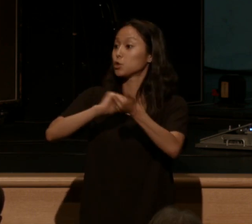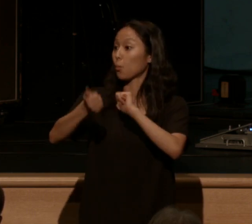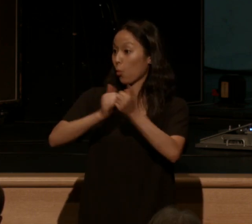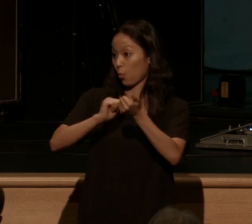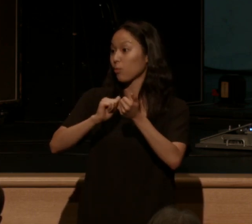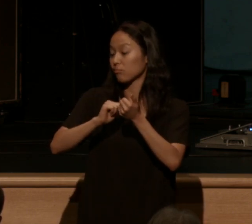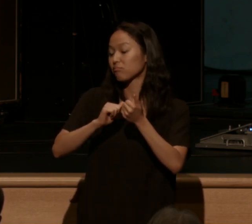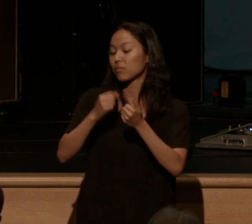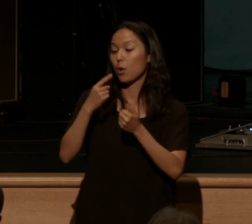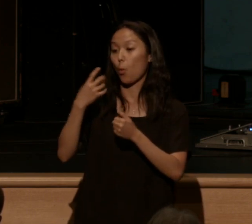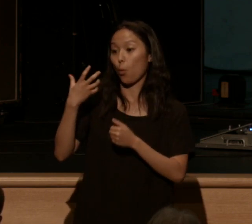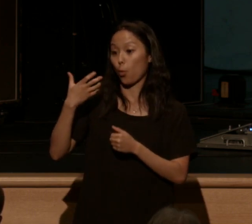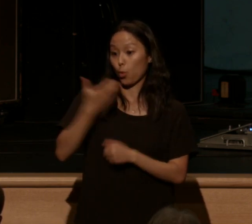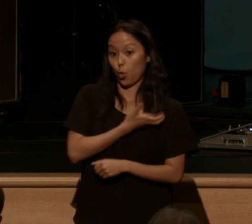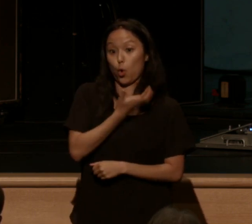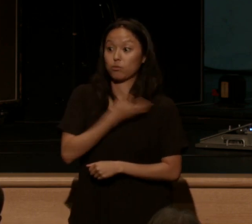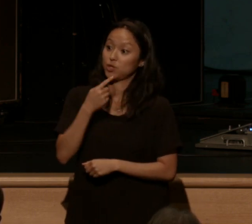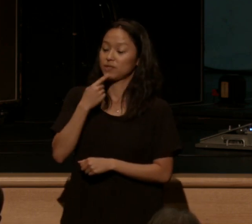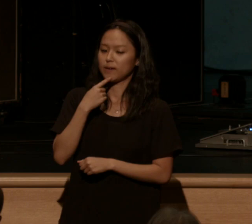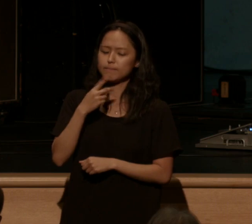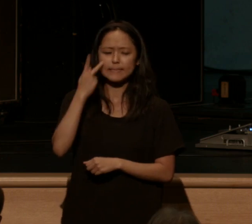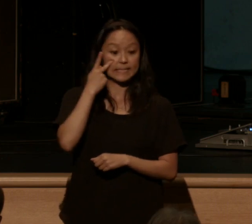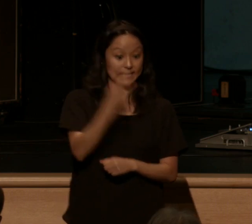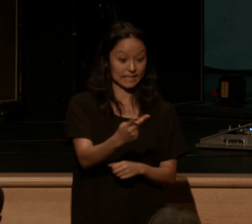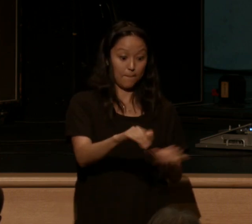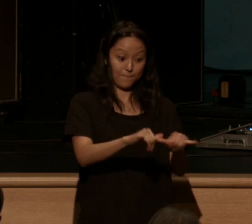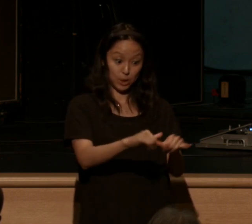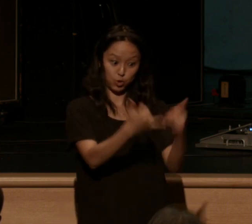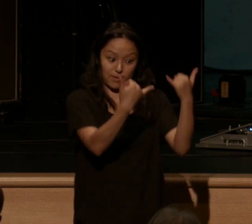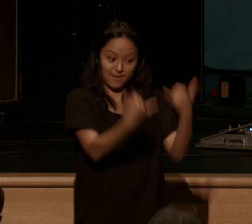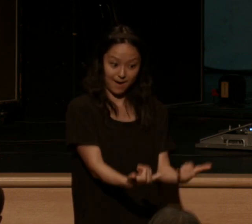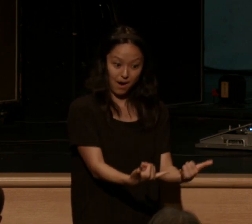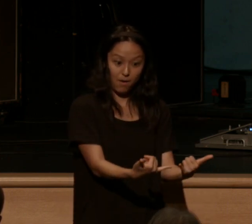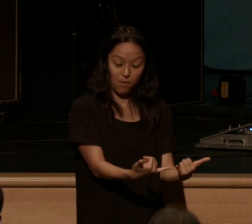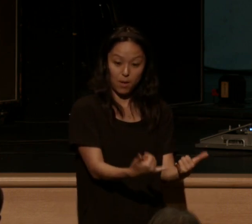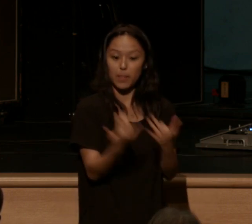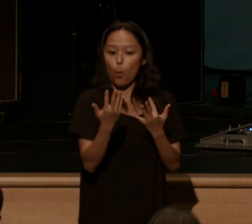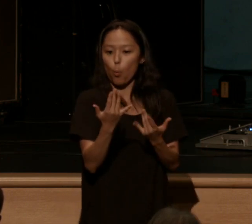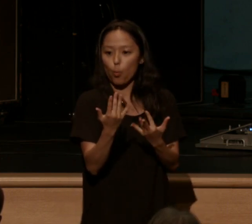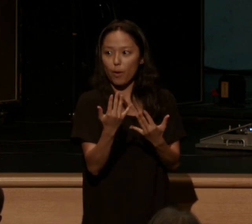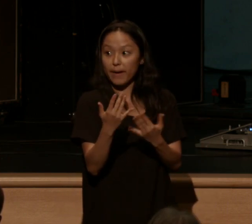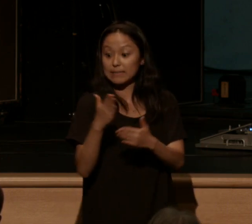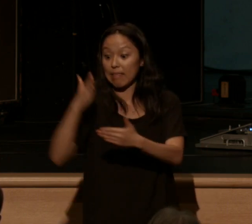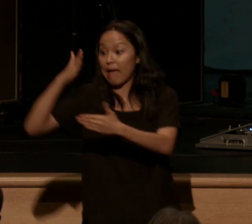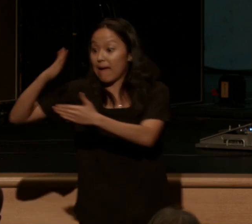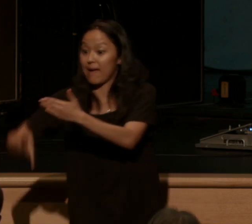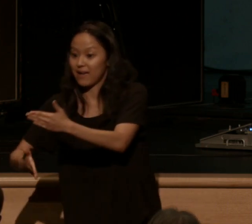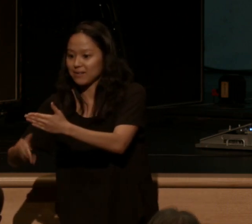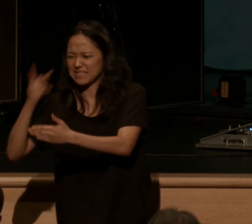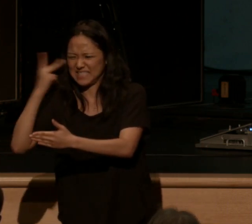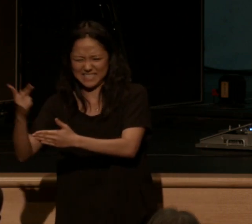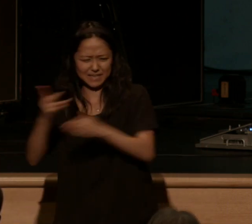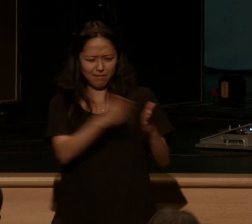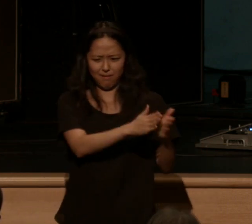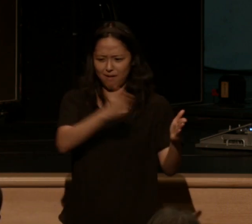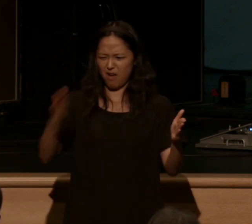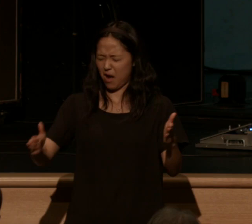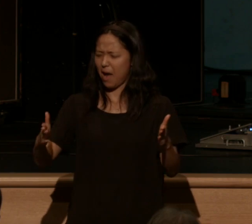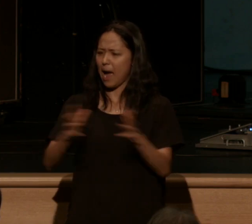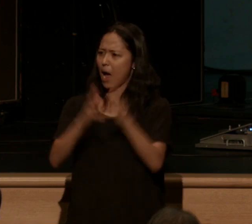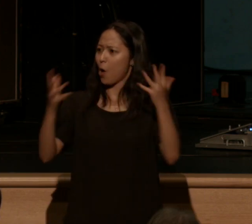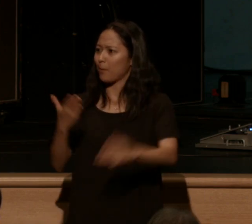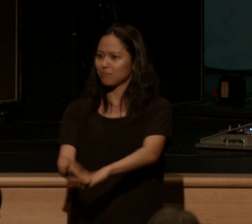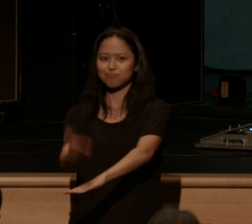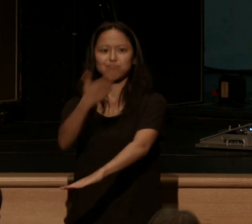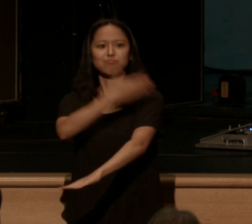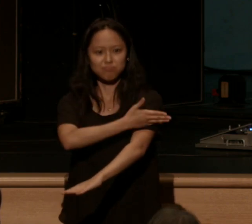coach came up and the coach said, see where they are today, but wait till the end of the season and see how much they've improved over